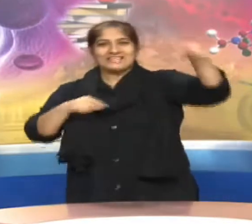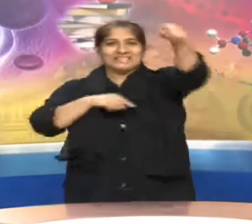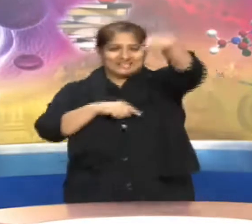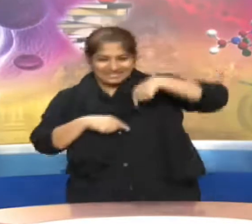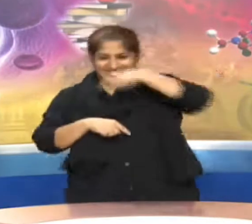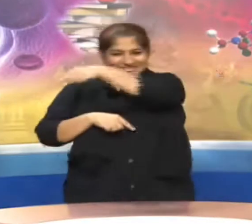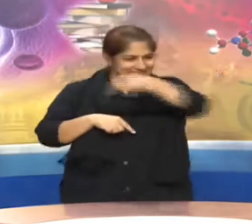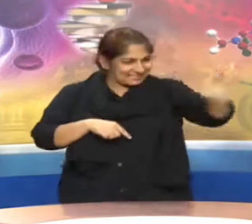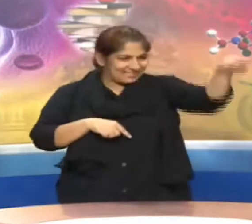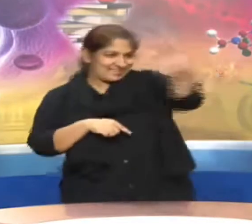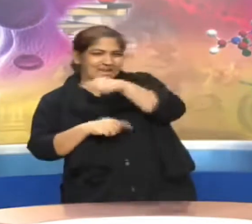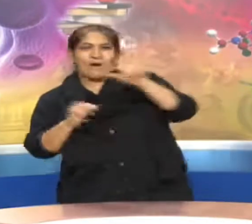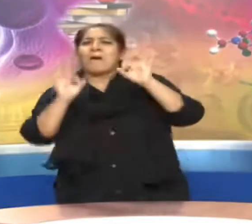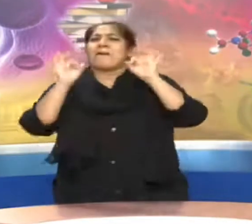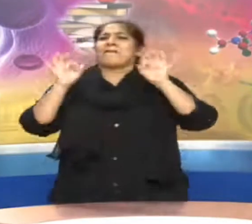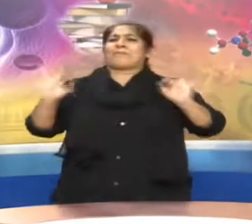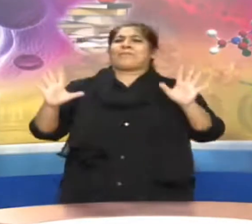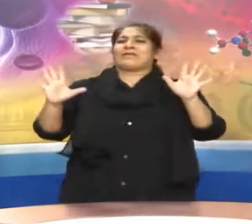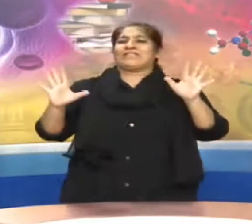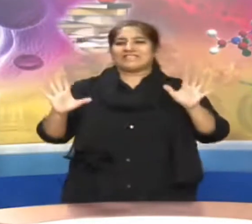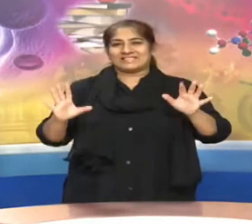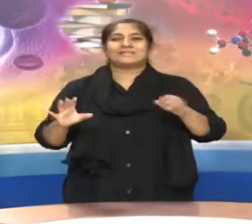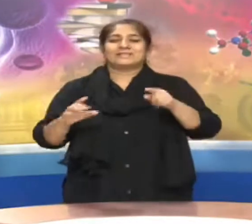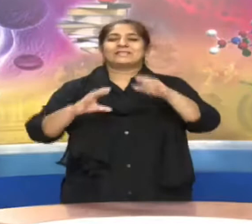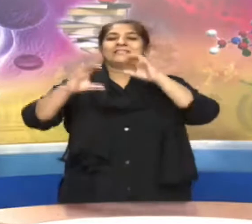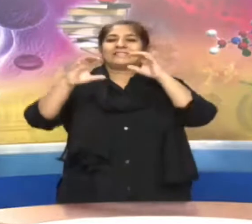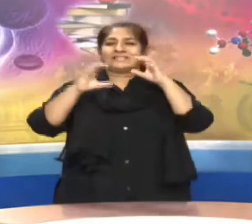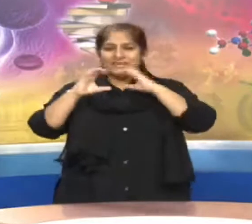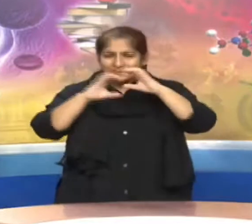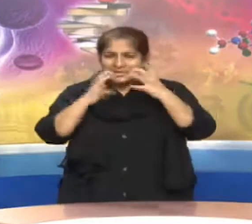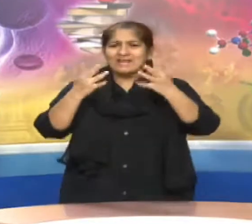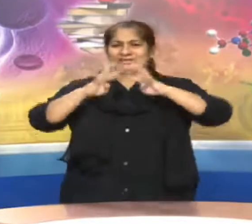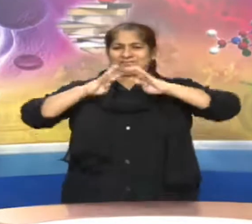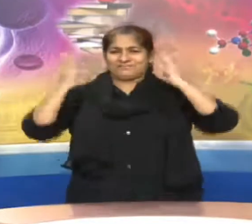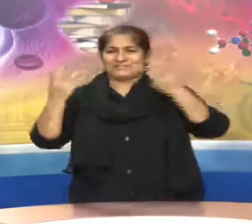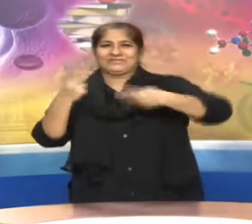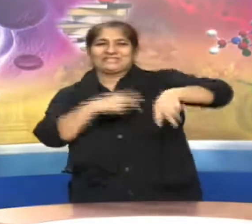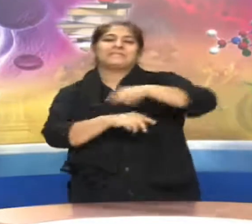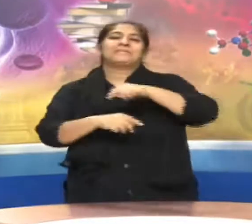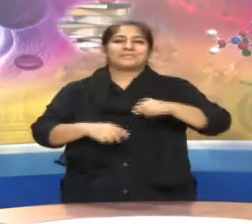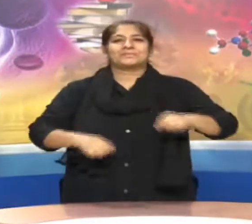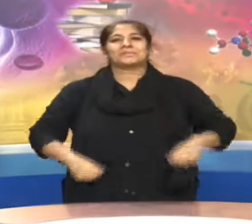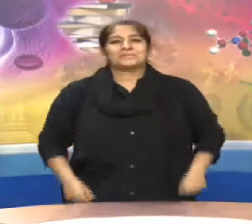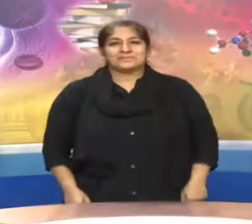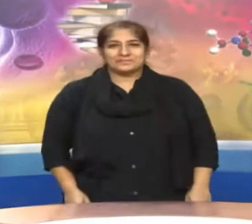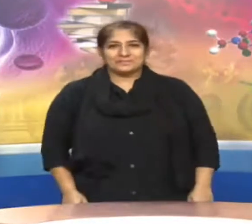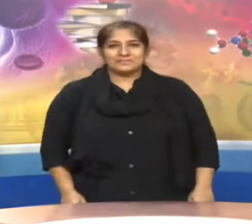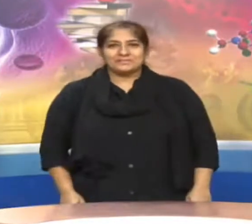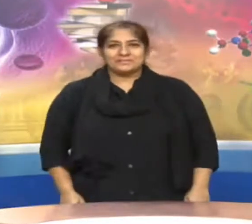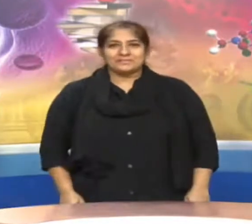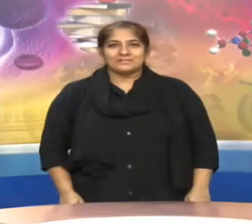team member, and we all can communicate everyone who are in front of us.